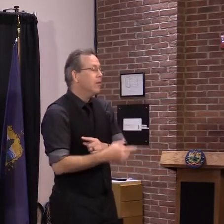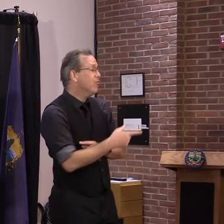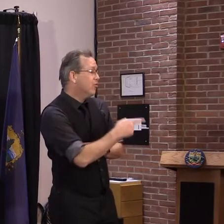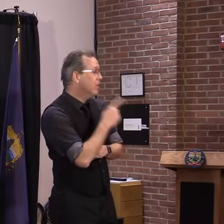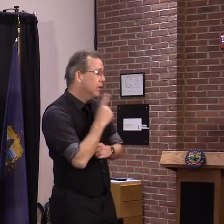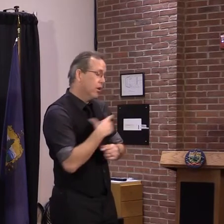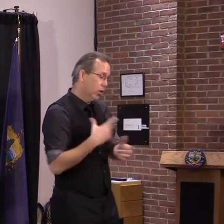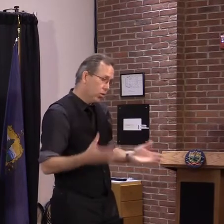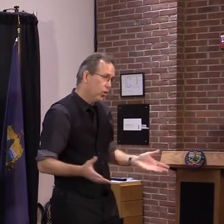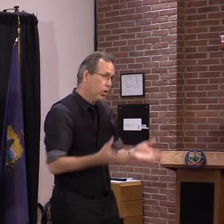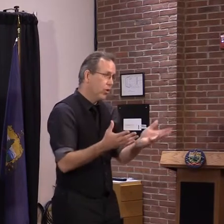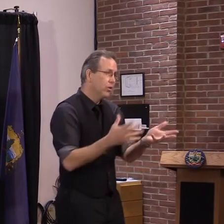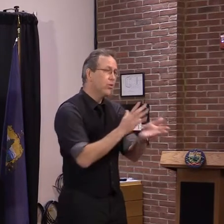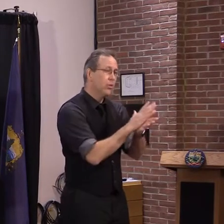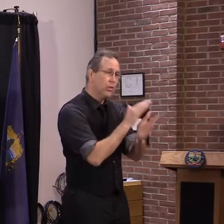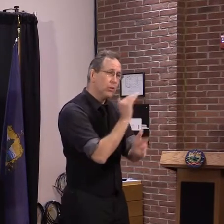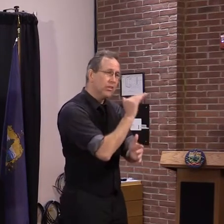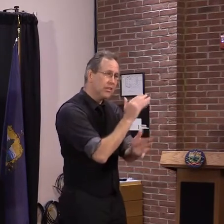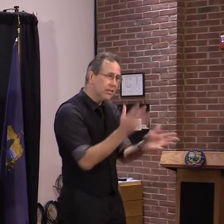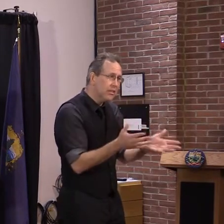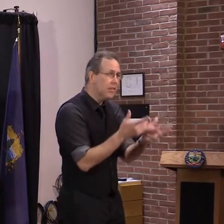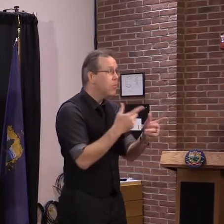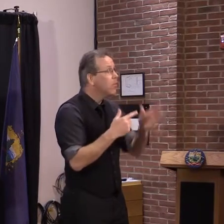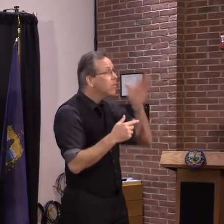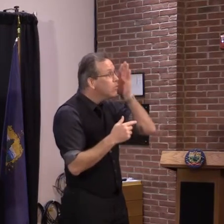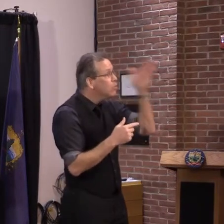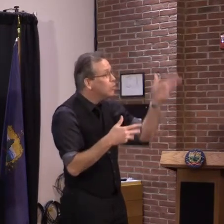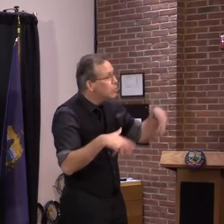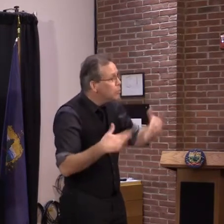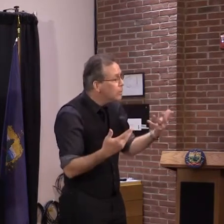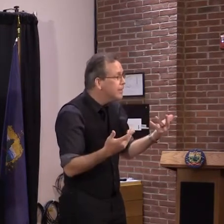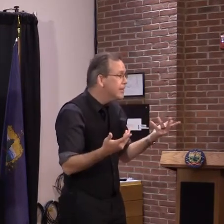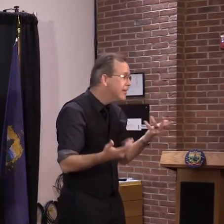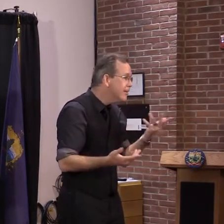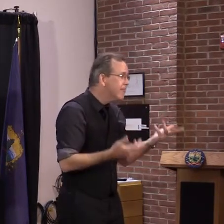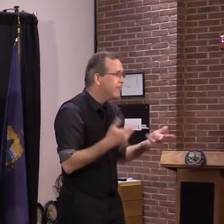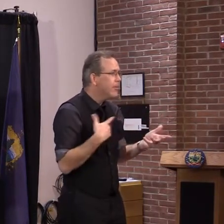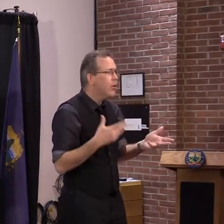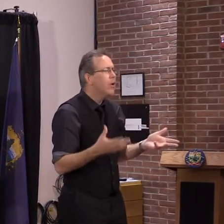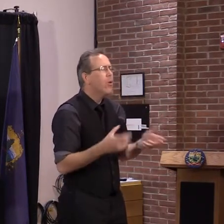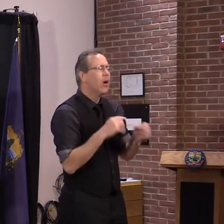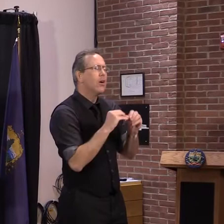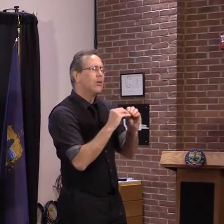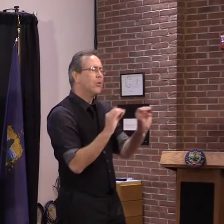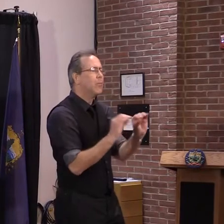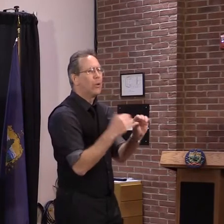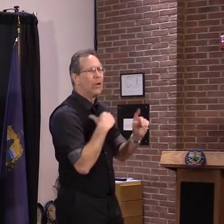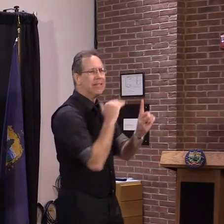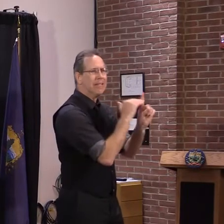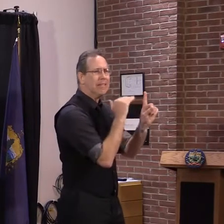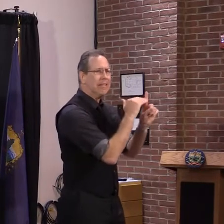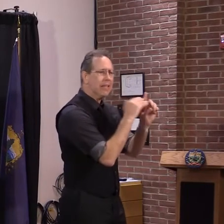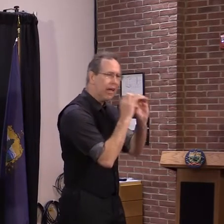the future, and we think it'll give protection in the future, and we'll continue to educate those who